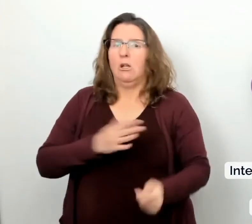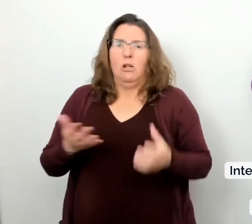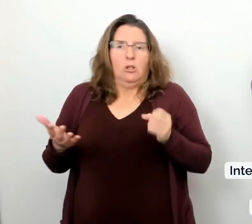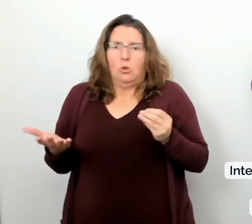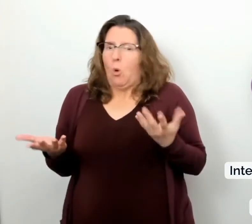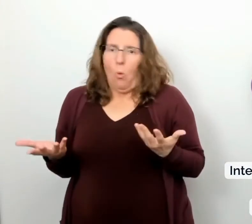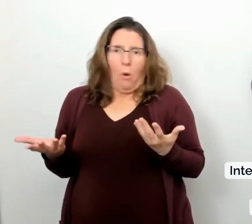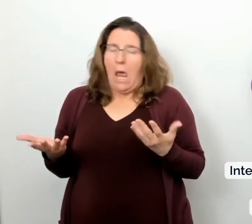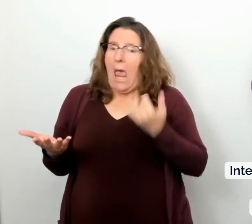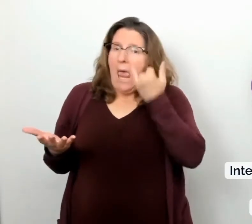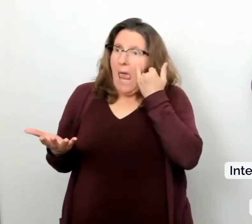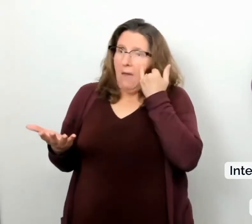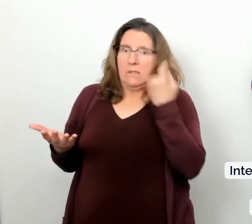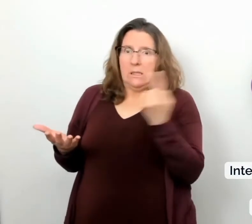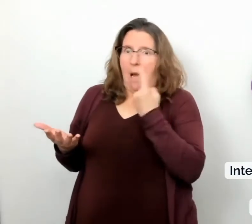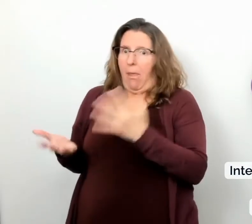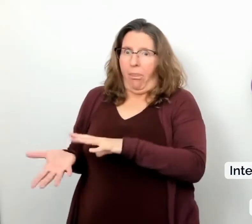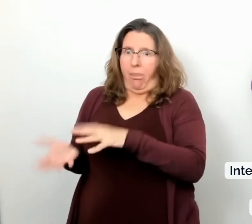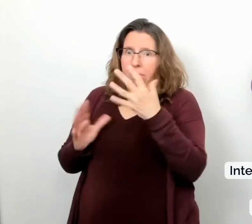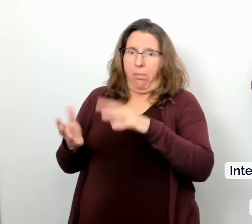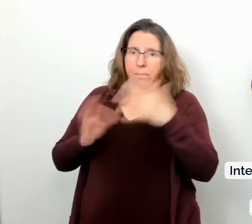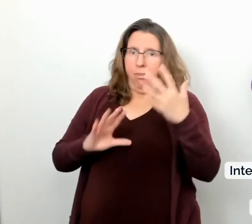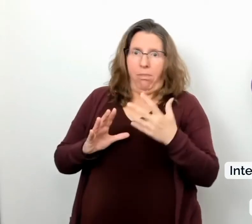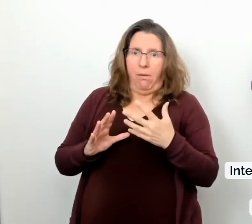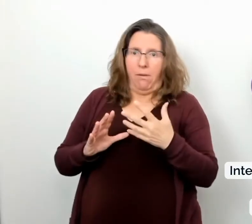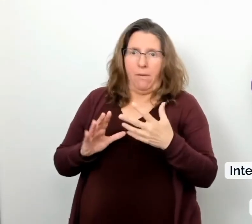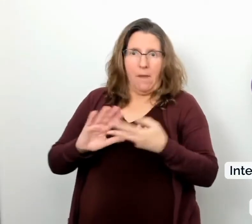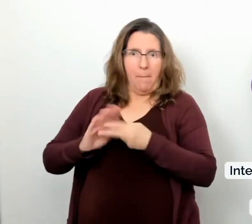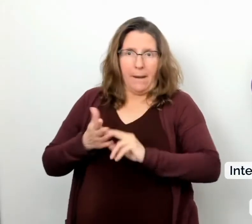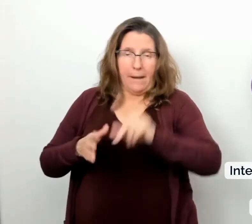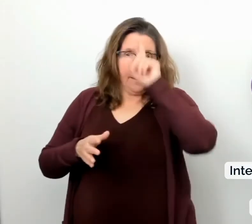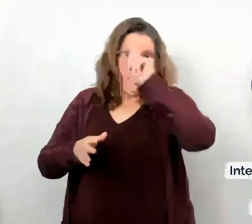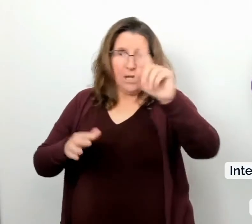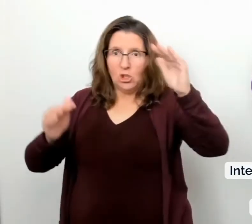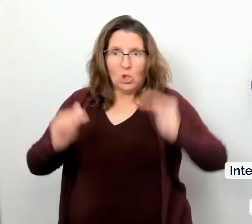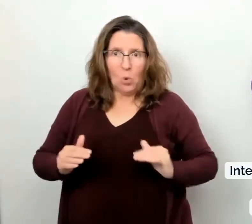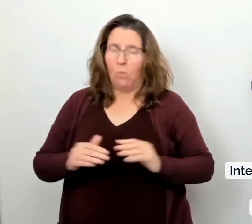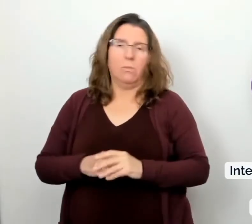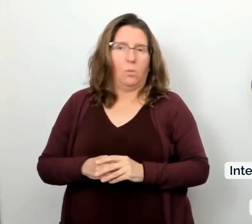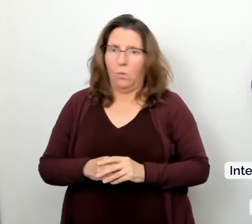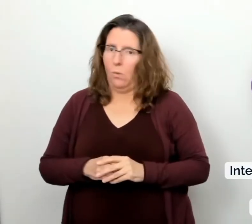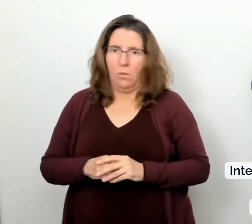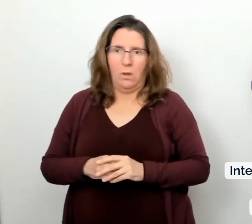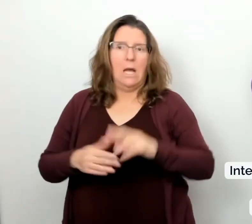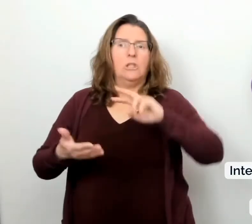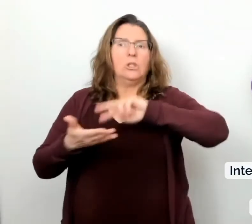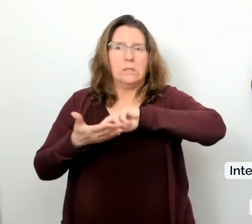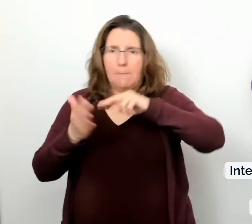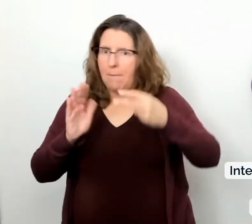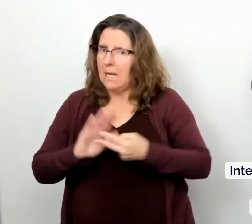much more. So if a student does poorly on an intelligence test, it doesn't mean they have low intelligence. It